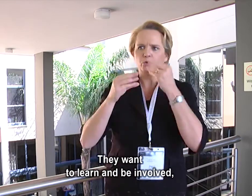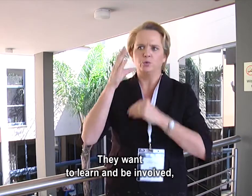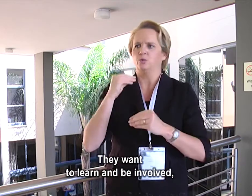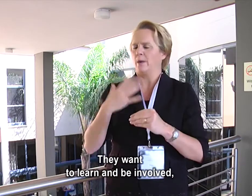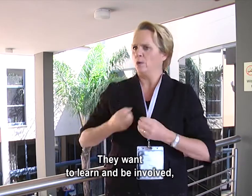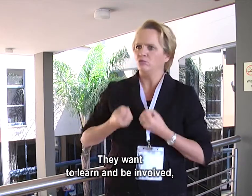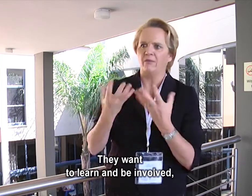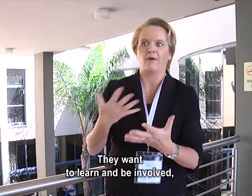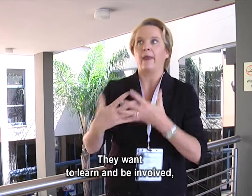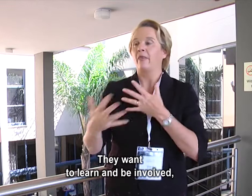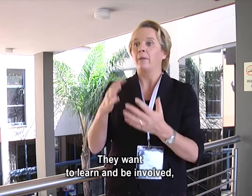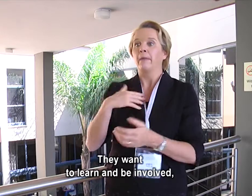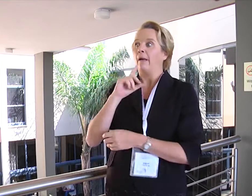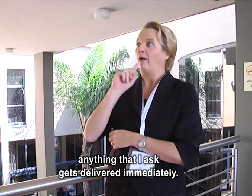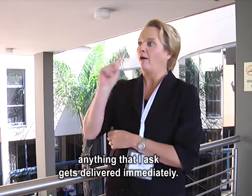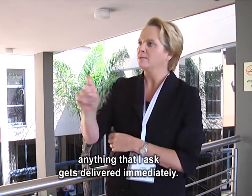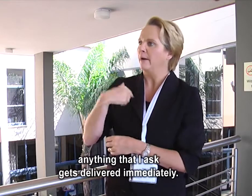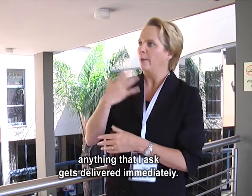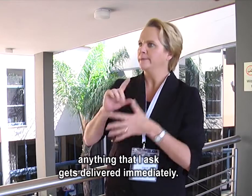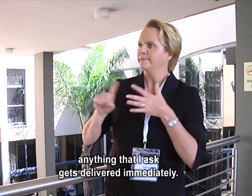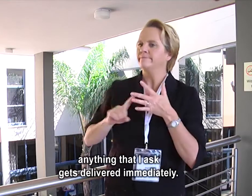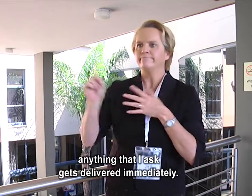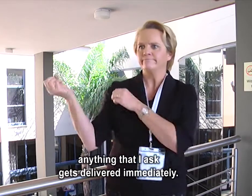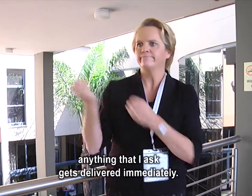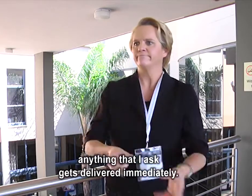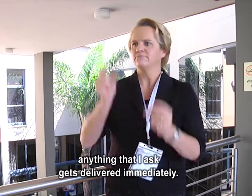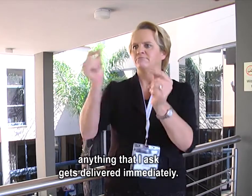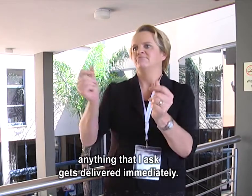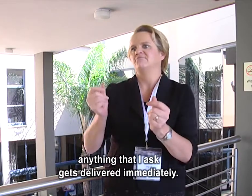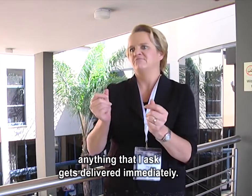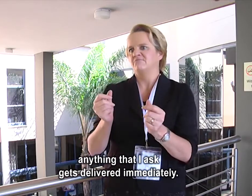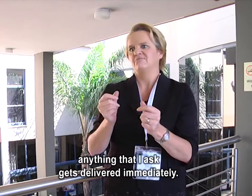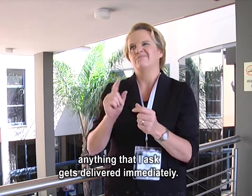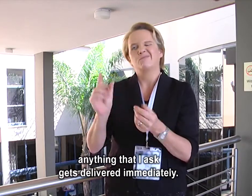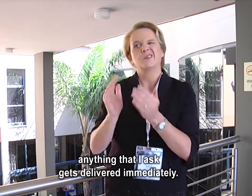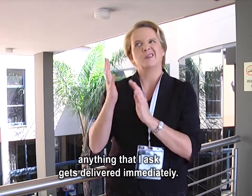They want to learn and be involved. Anything that I ask gets delivered immediately.